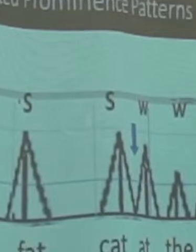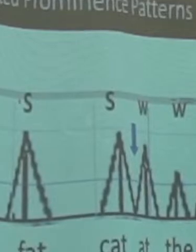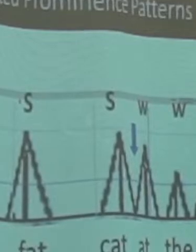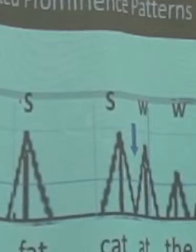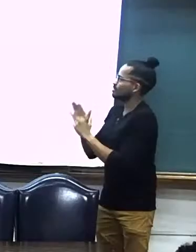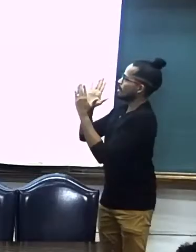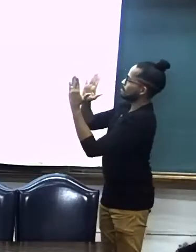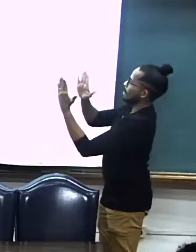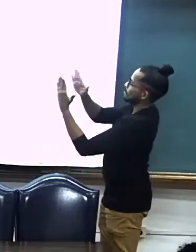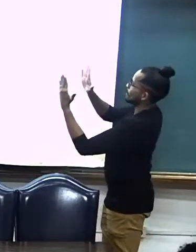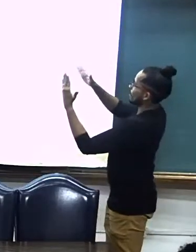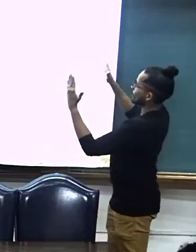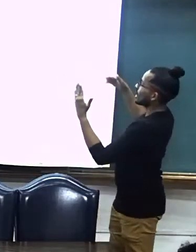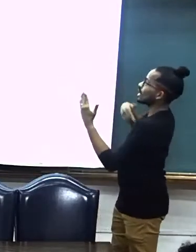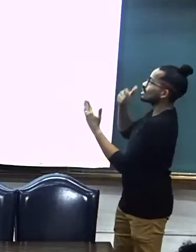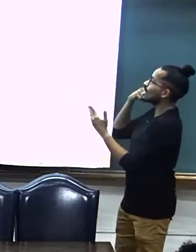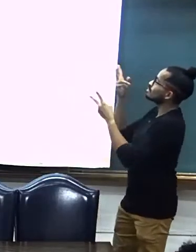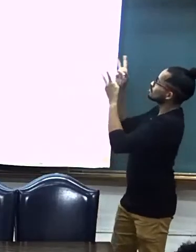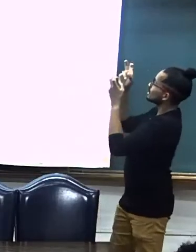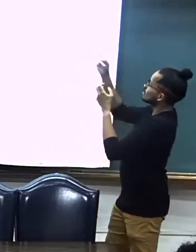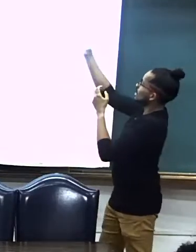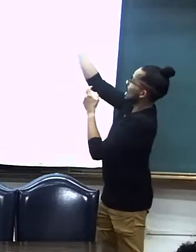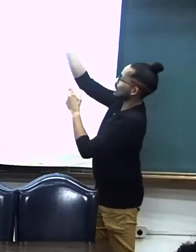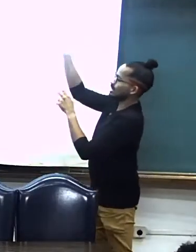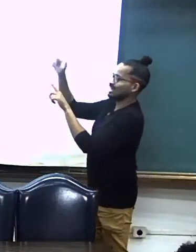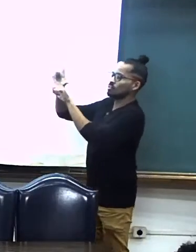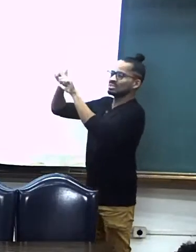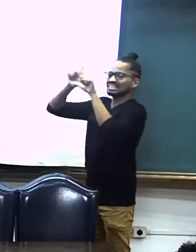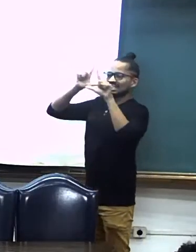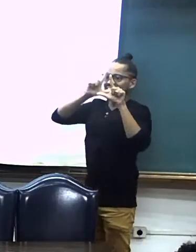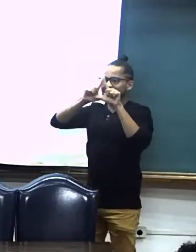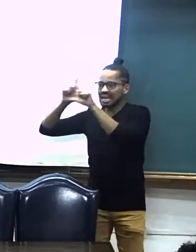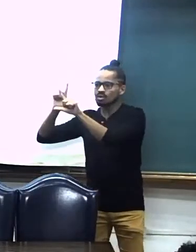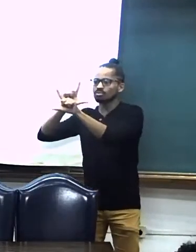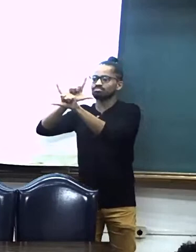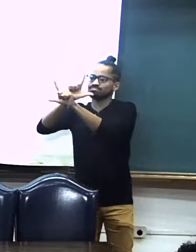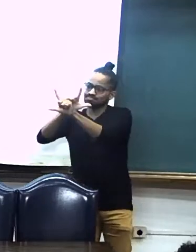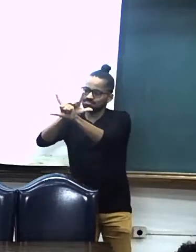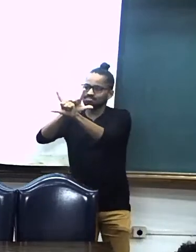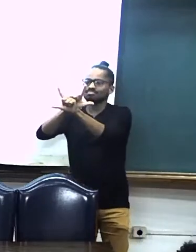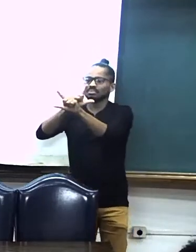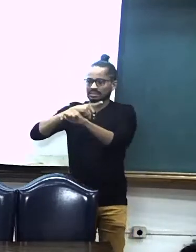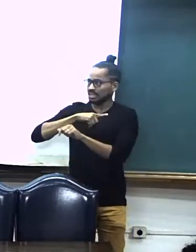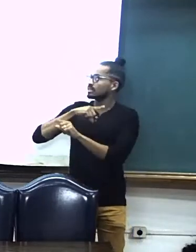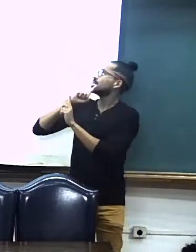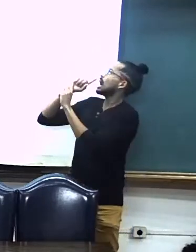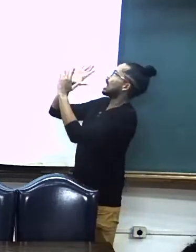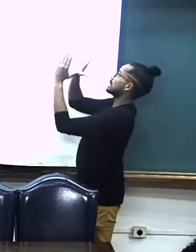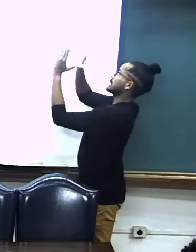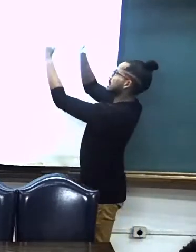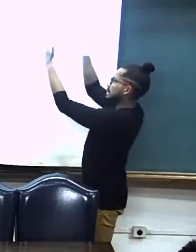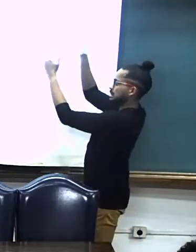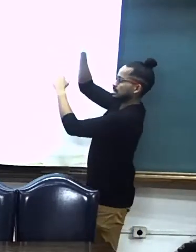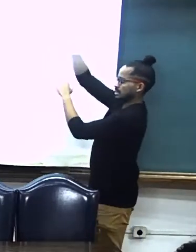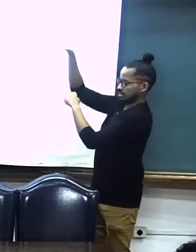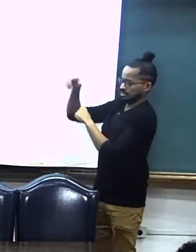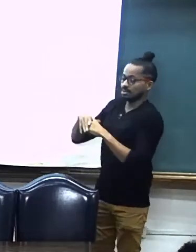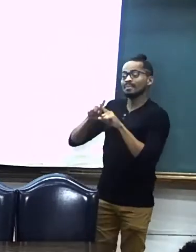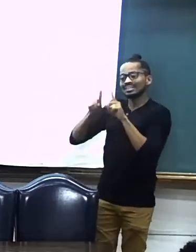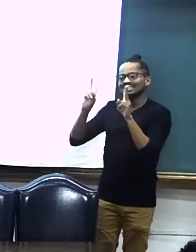that the syllable triangles touch between cat and at, so all the angles in this utterance are the same.